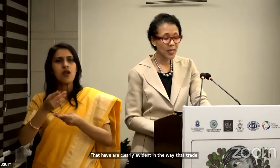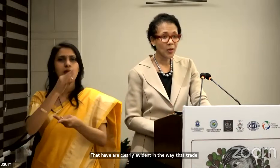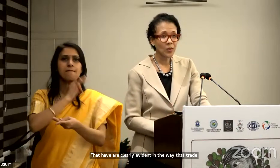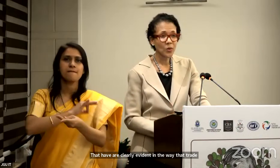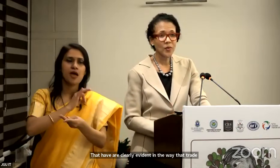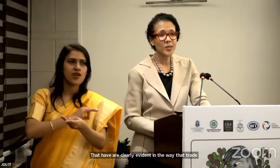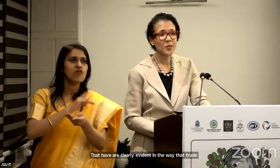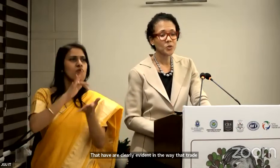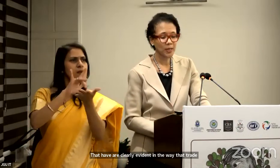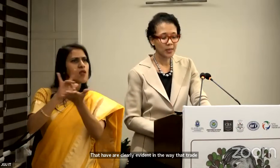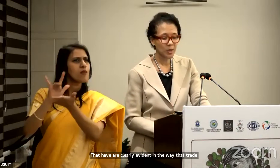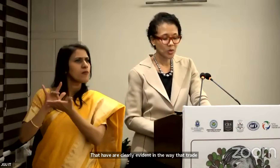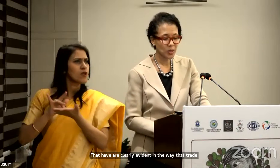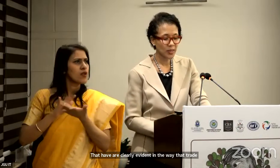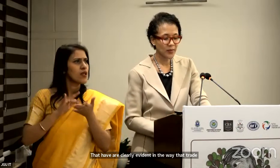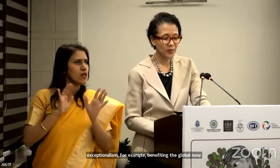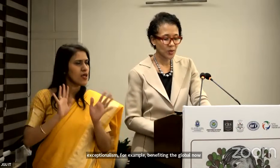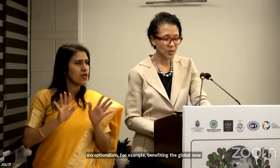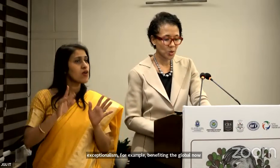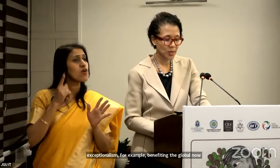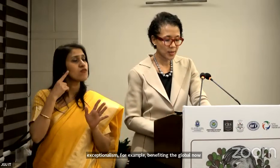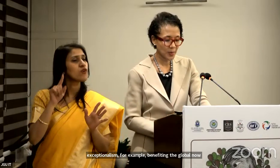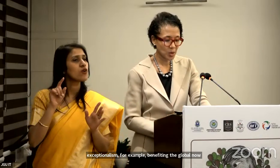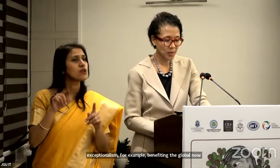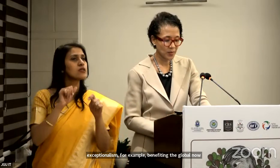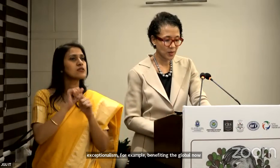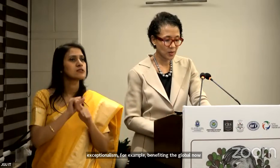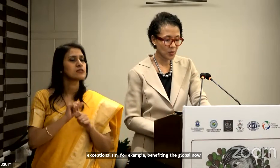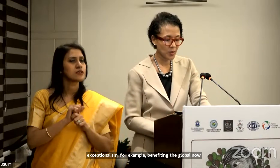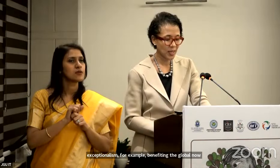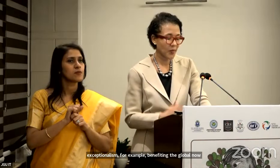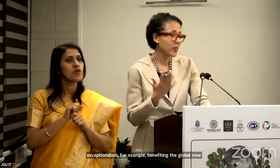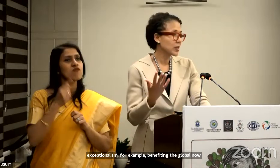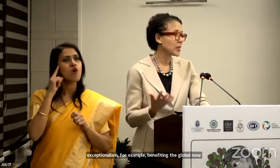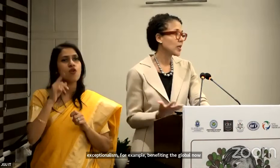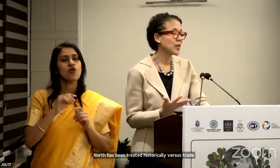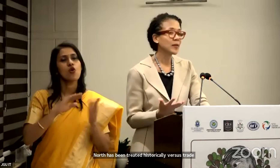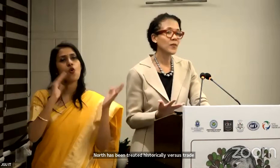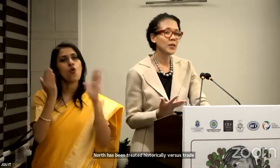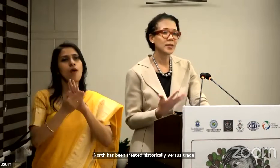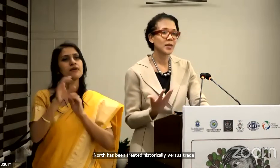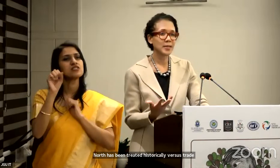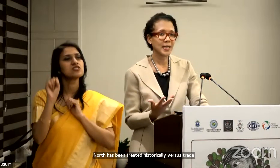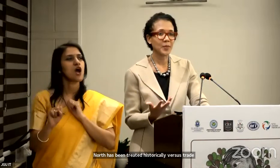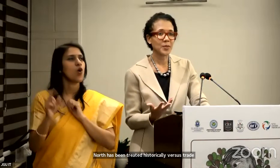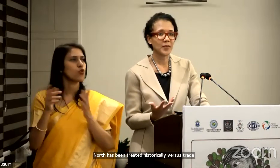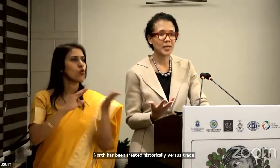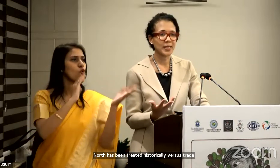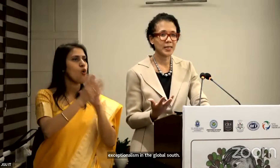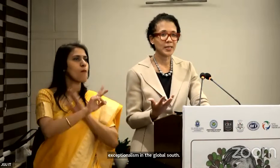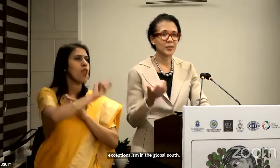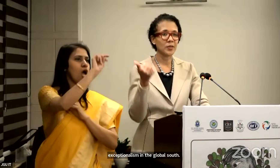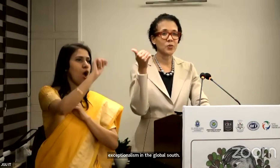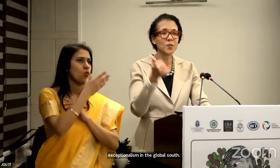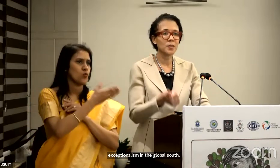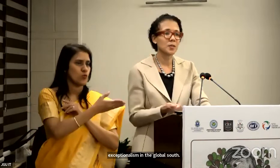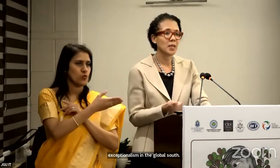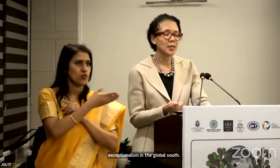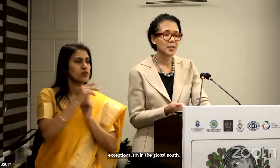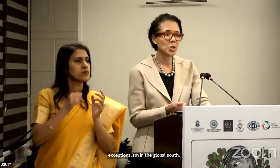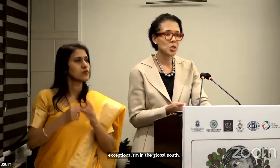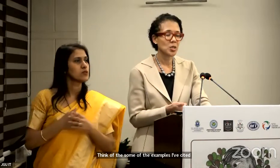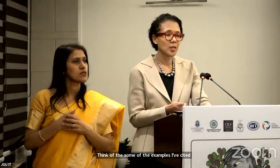global North has been treated historically versus trade exceptionalism in the global South. Think of some of the examples I've cited here, the